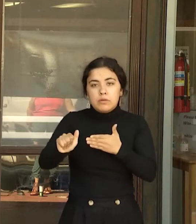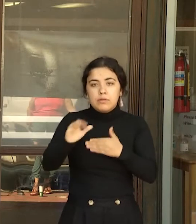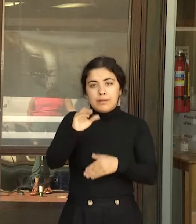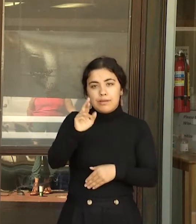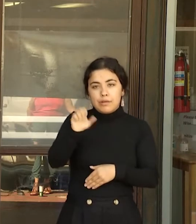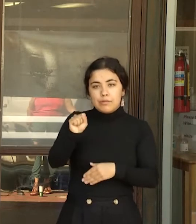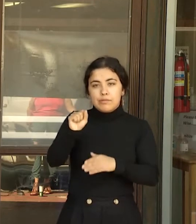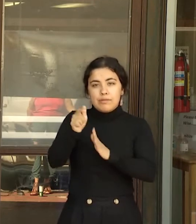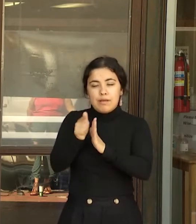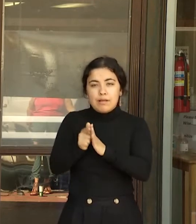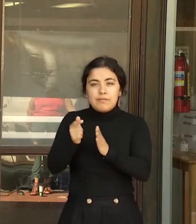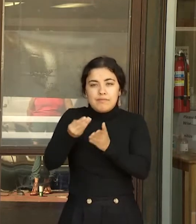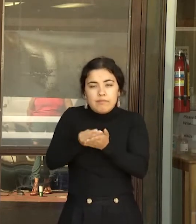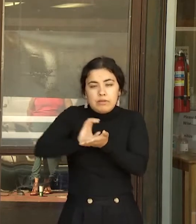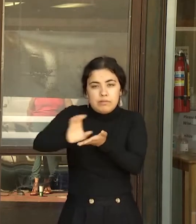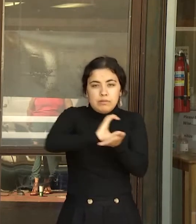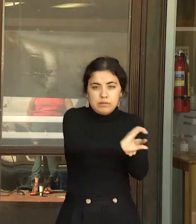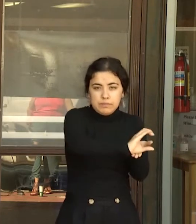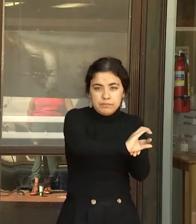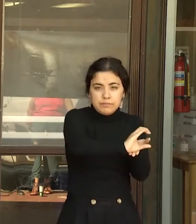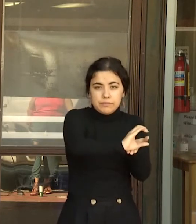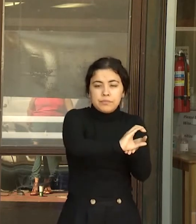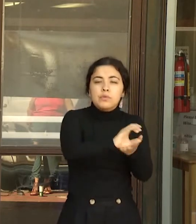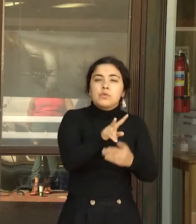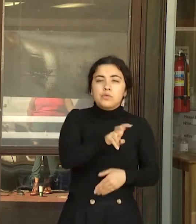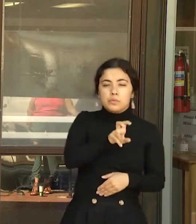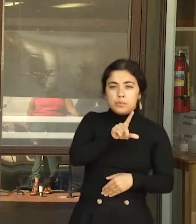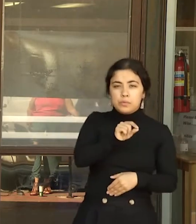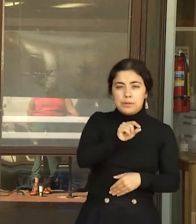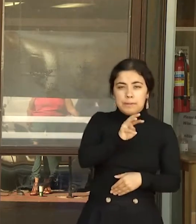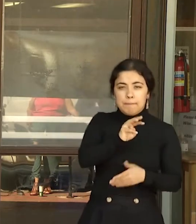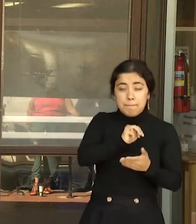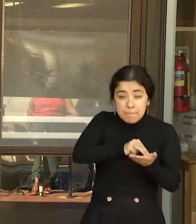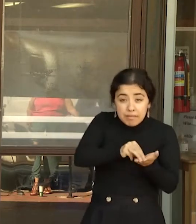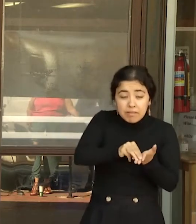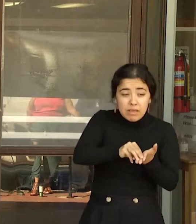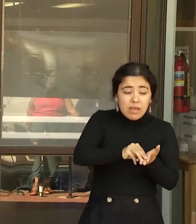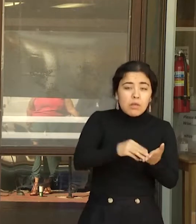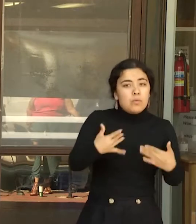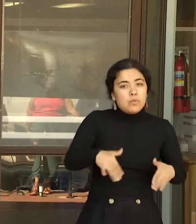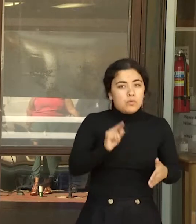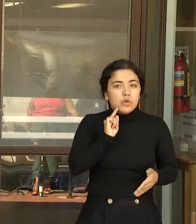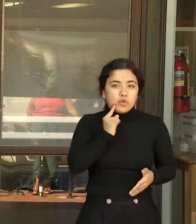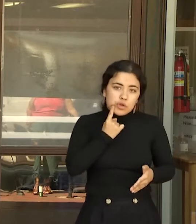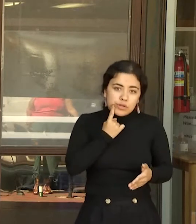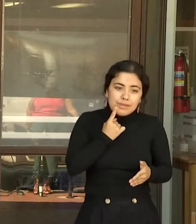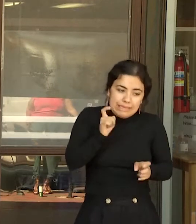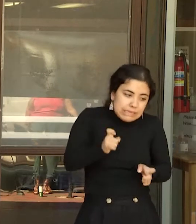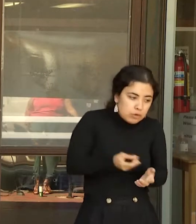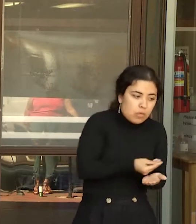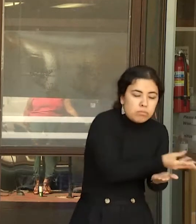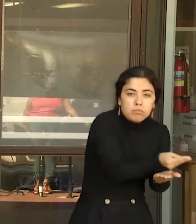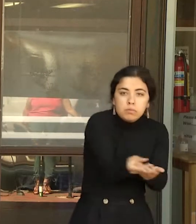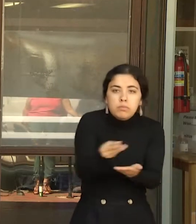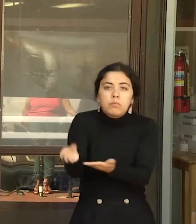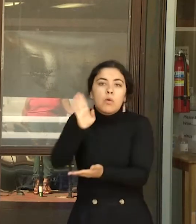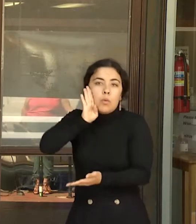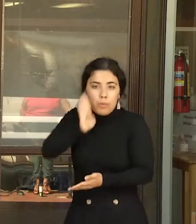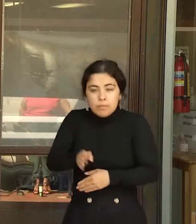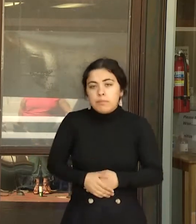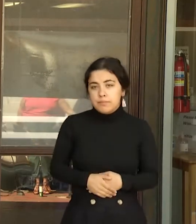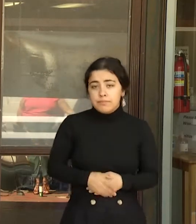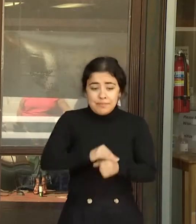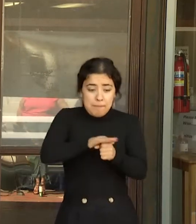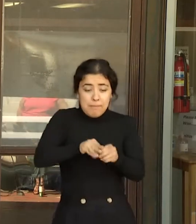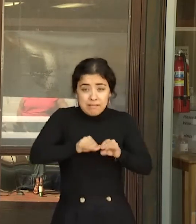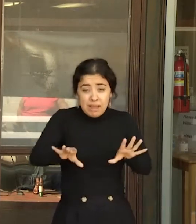rental assistance and funded it to the tune of $20 million because clearly the need is urgent. As the pandemic continues, we will